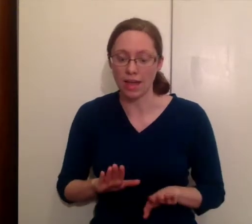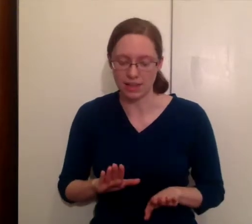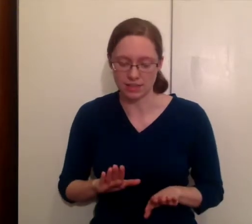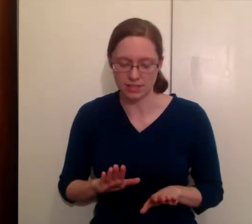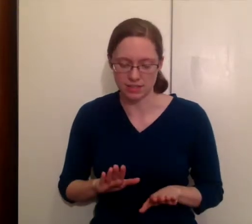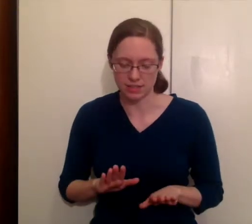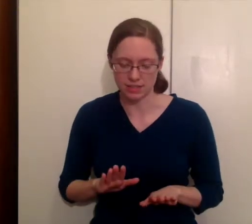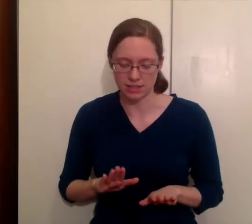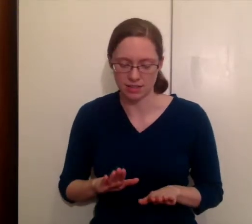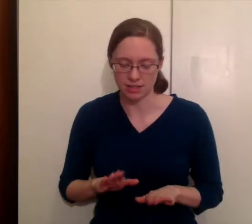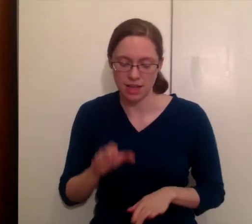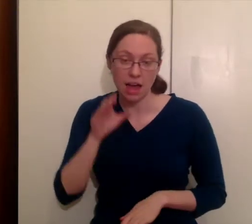quiet.